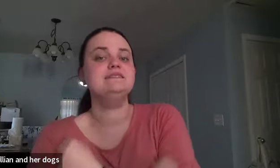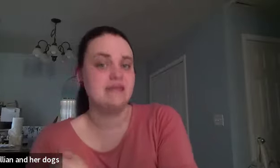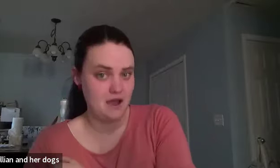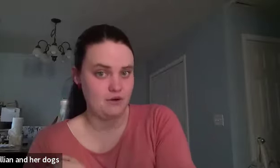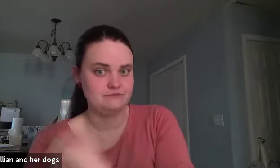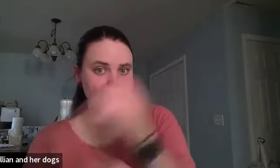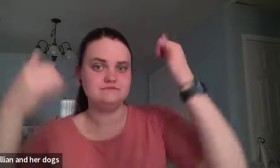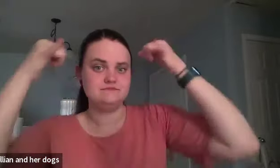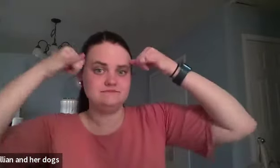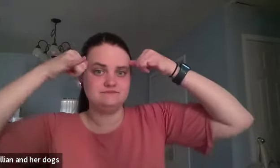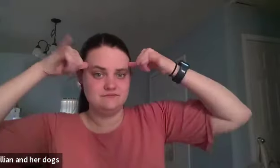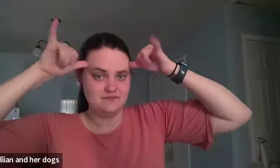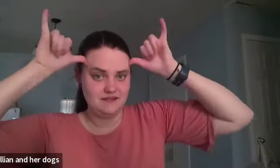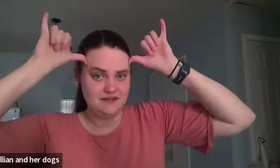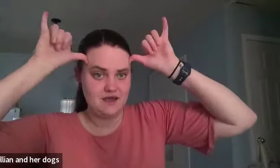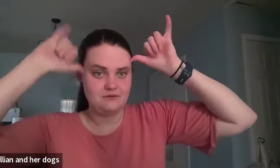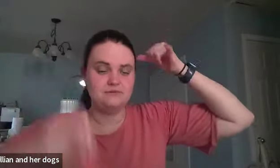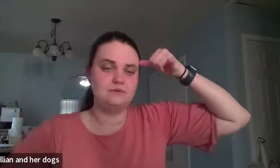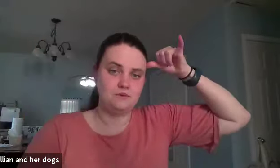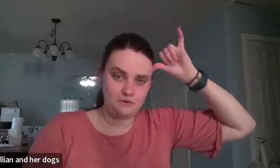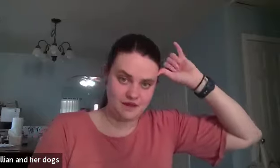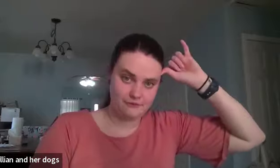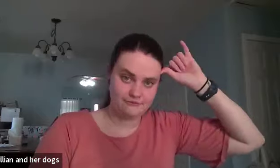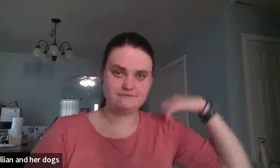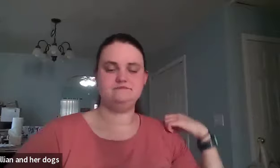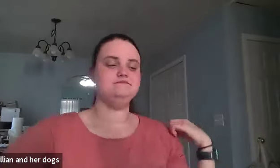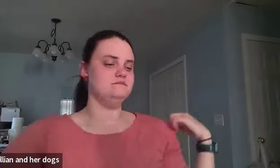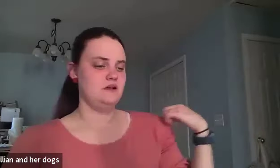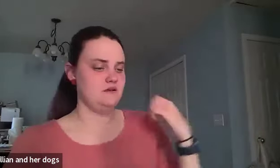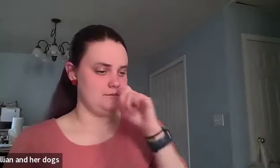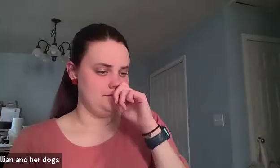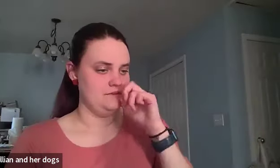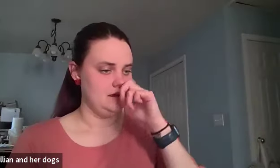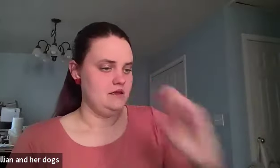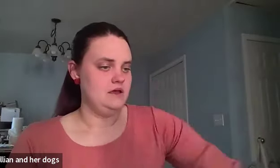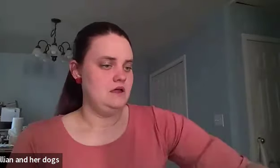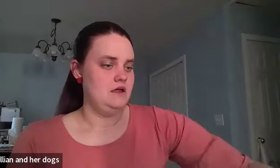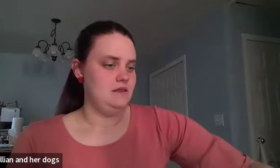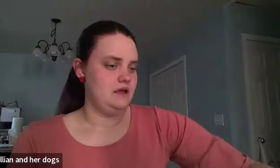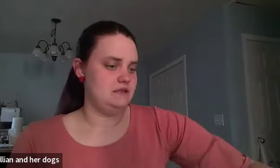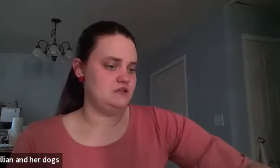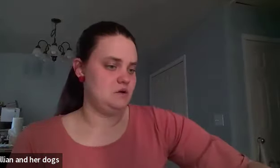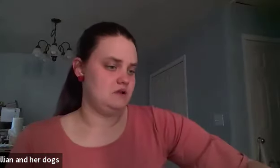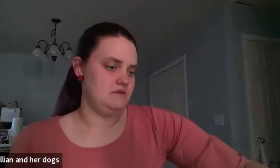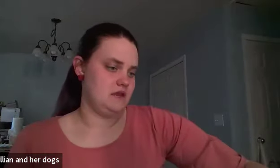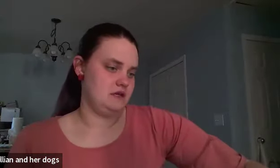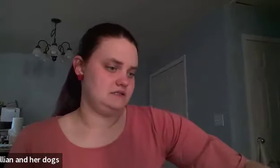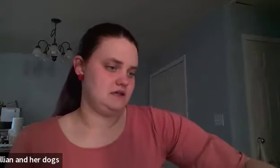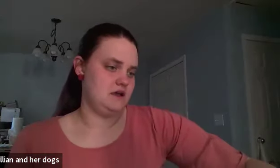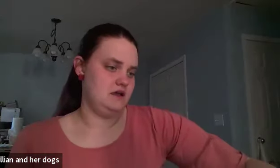And cow. Cow or cow. Okay. Let's go on to the next